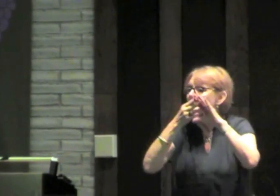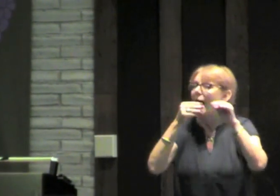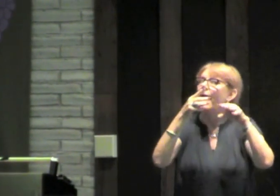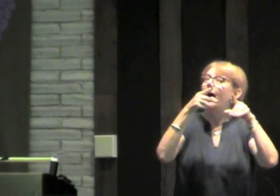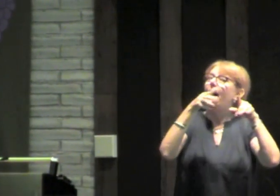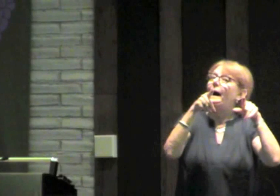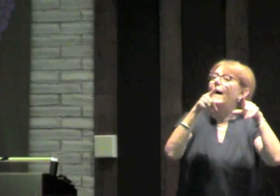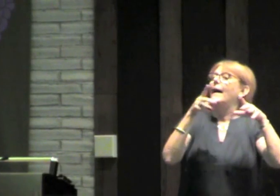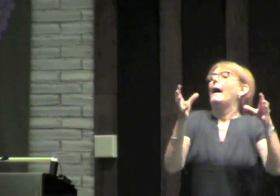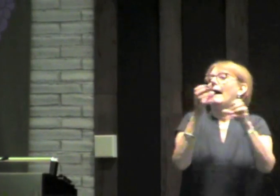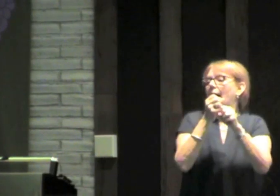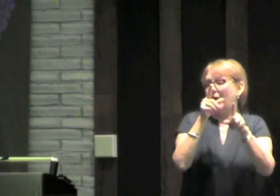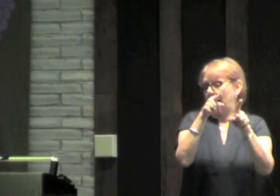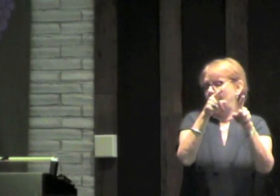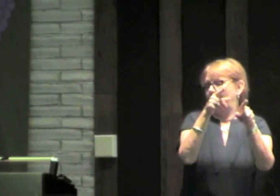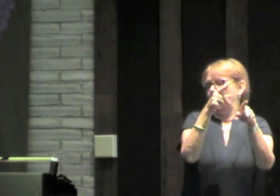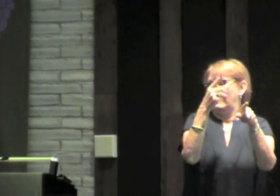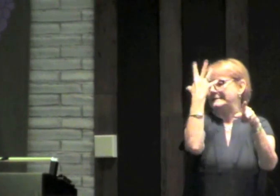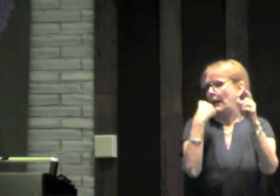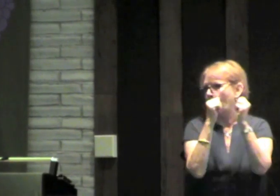Did you remember the story about